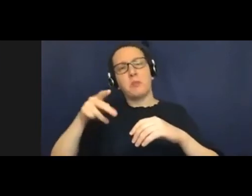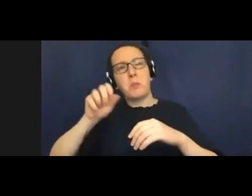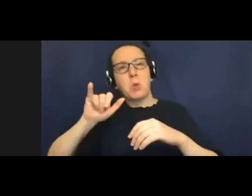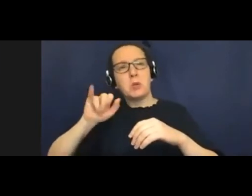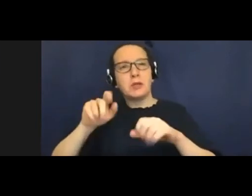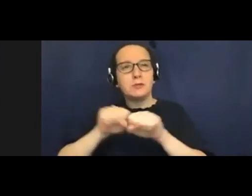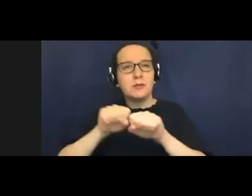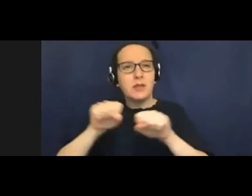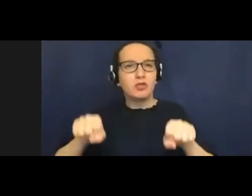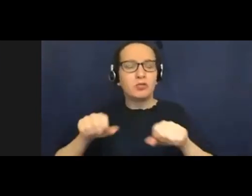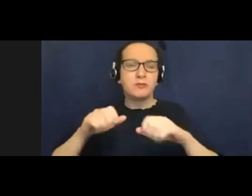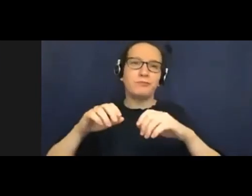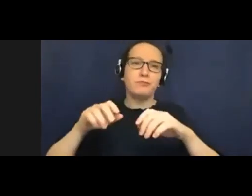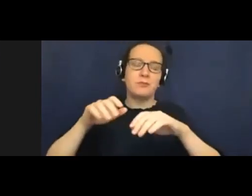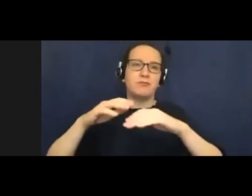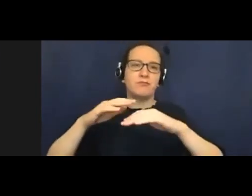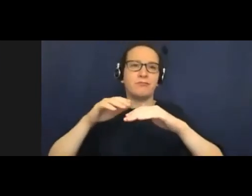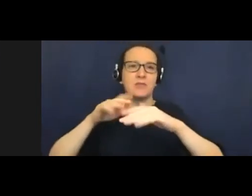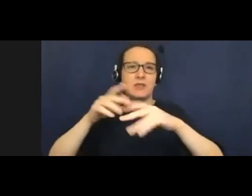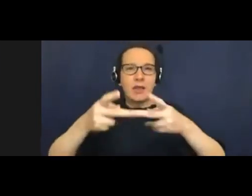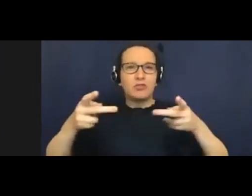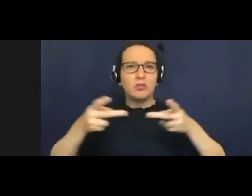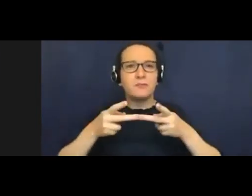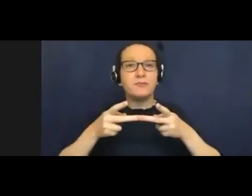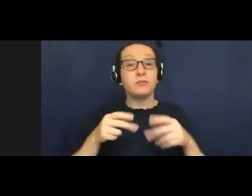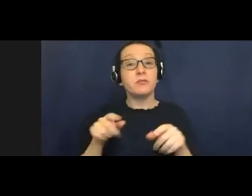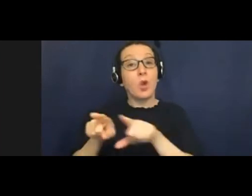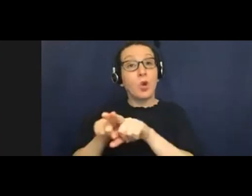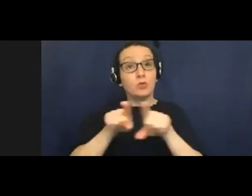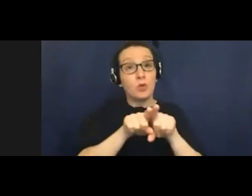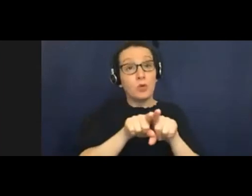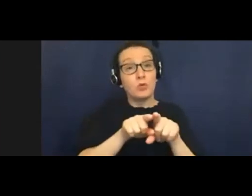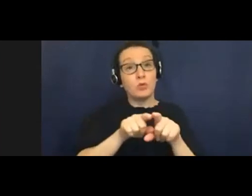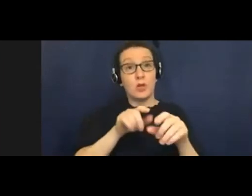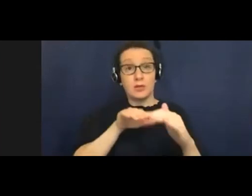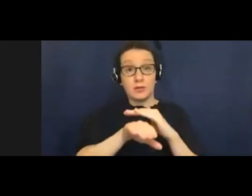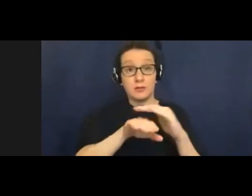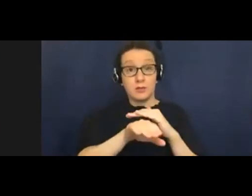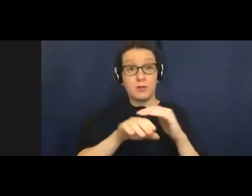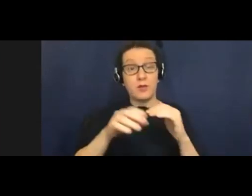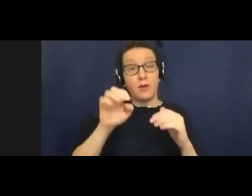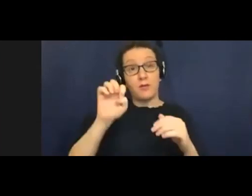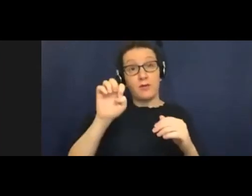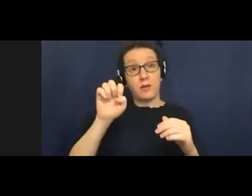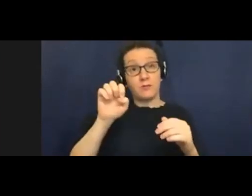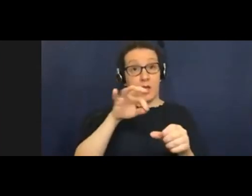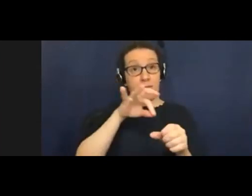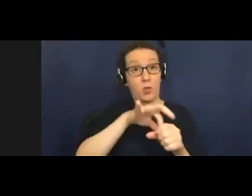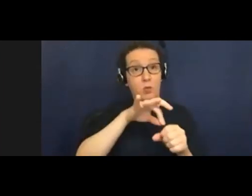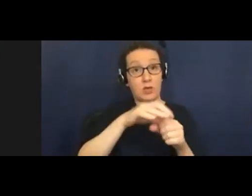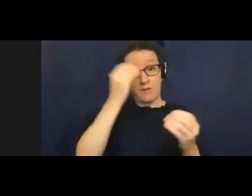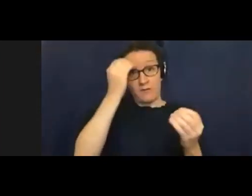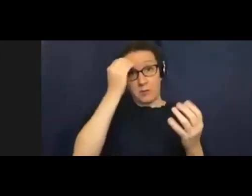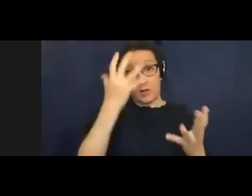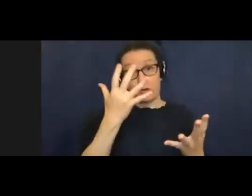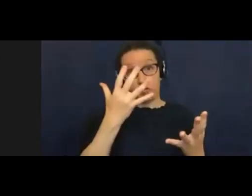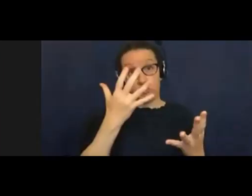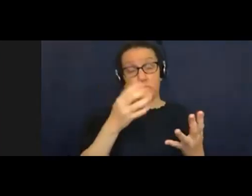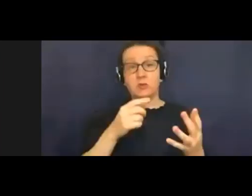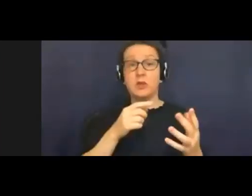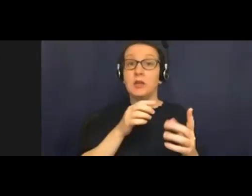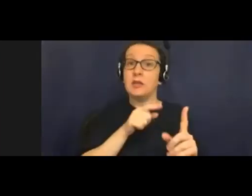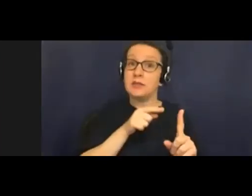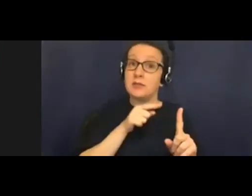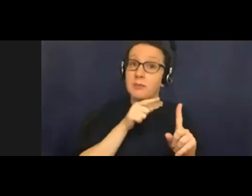mobility. Also about accessibility of electoral information, especially obligation of media